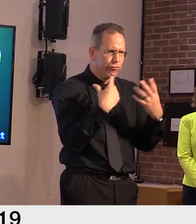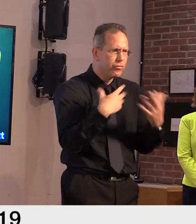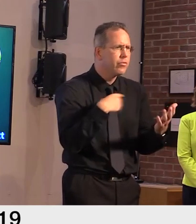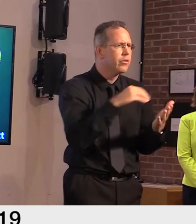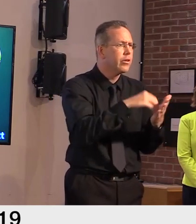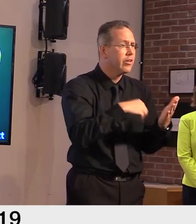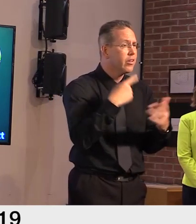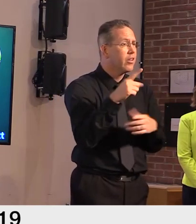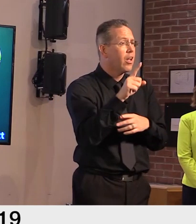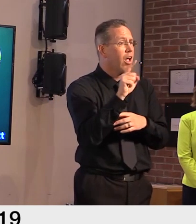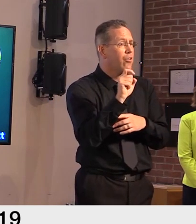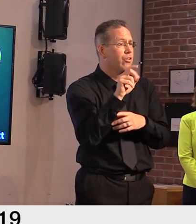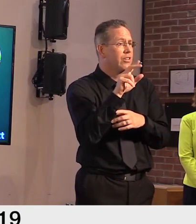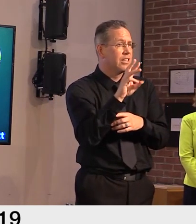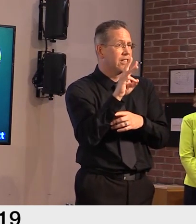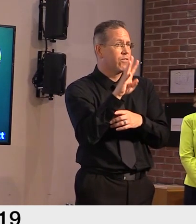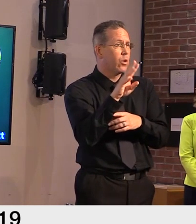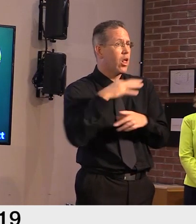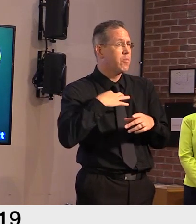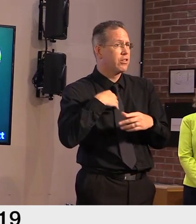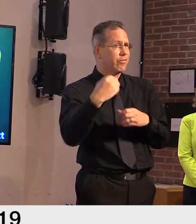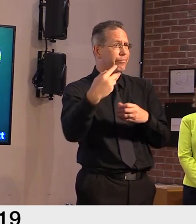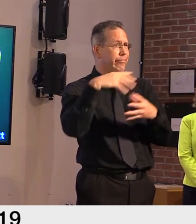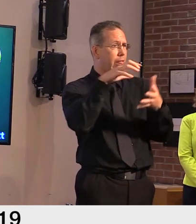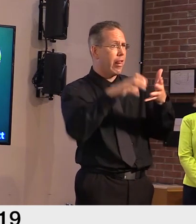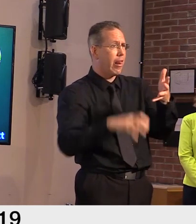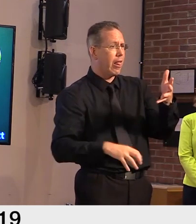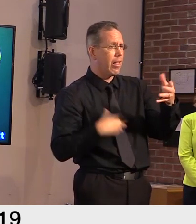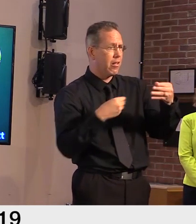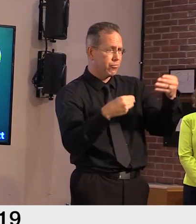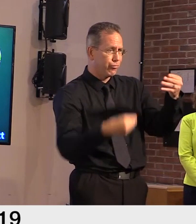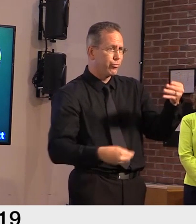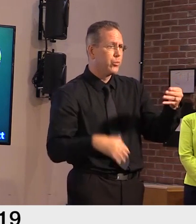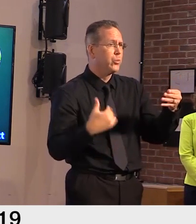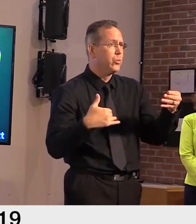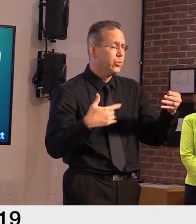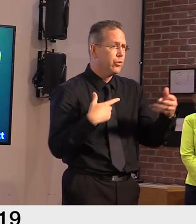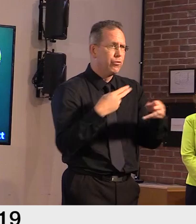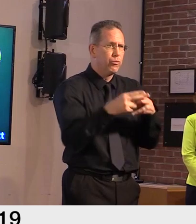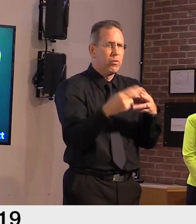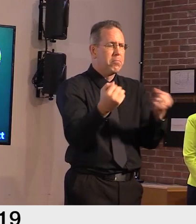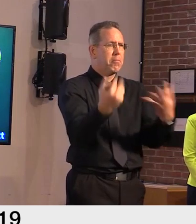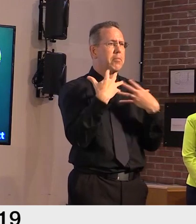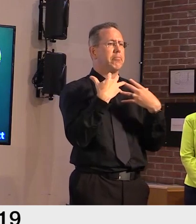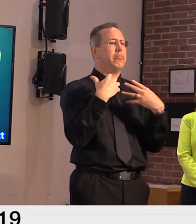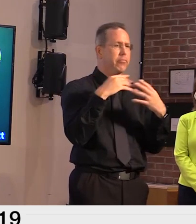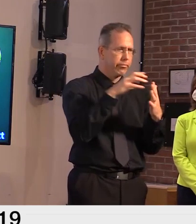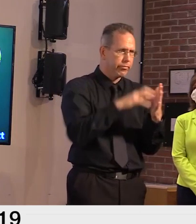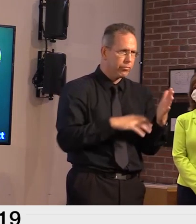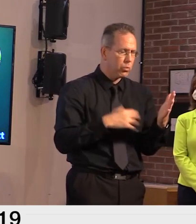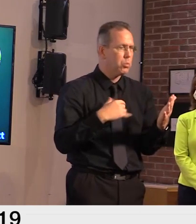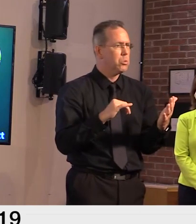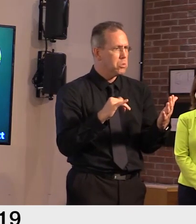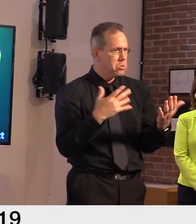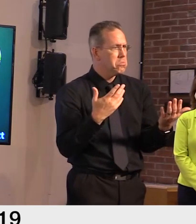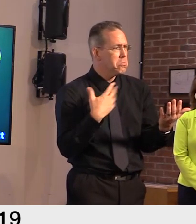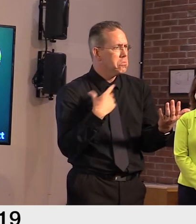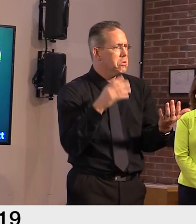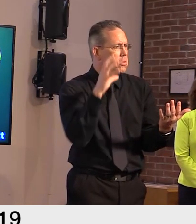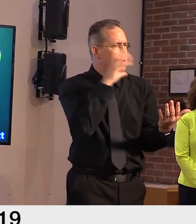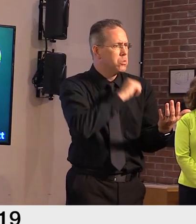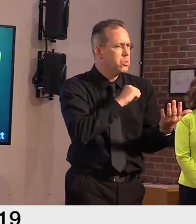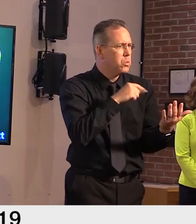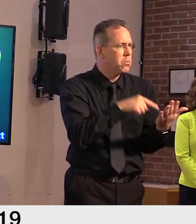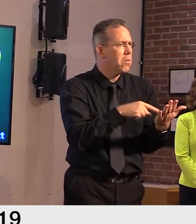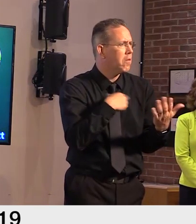were contemplating whether we would have to extend it if we didn't get the number of applications that was acceptable. But I'm pleased